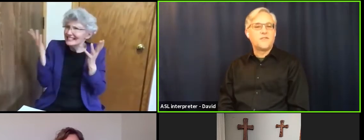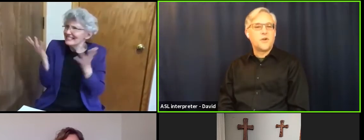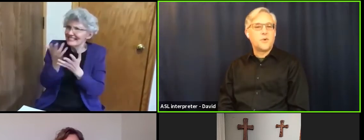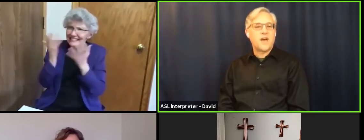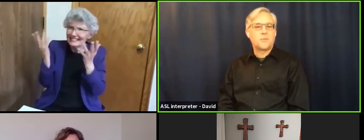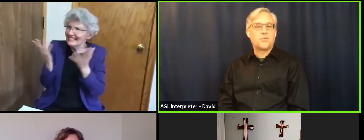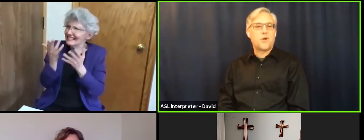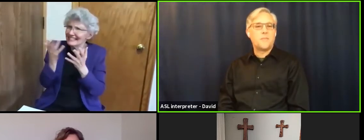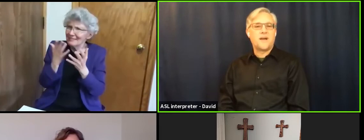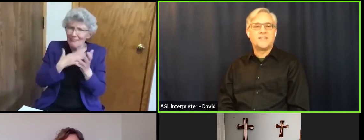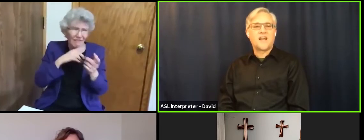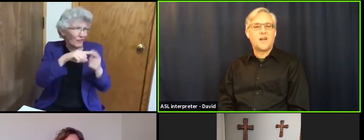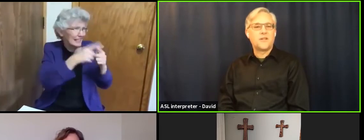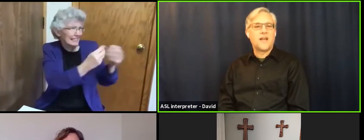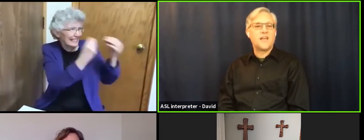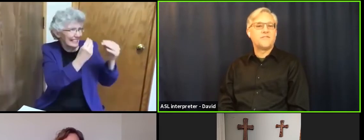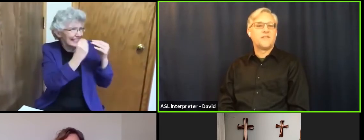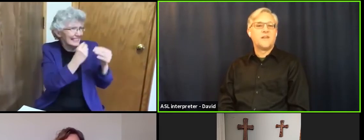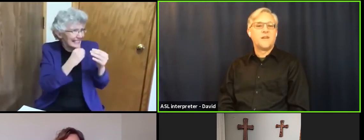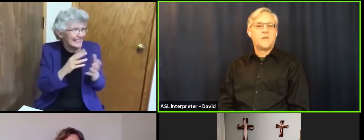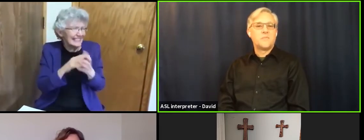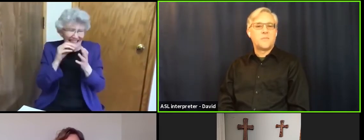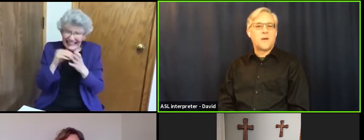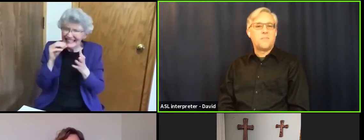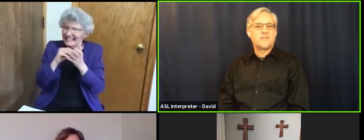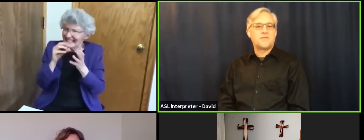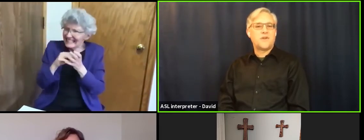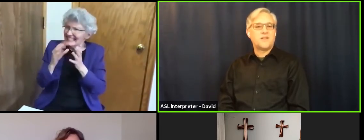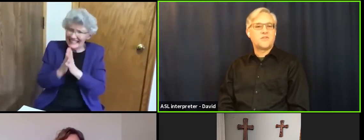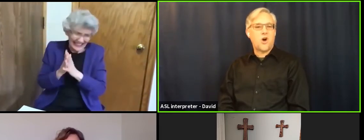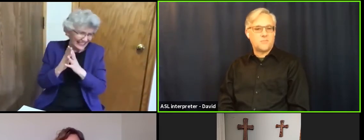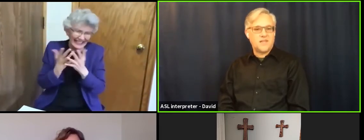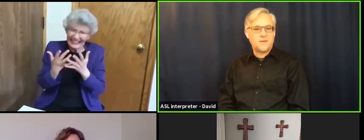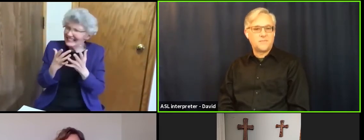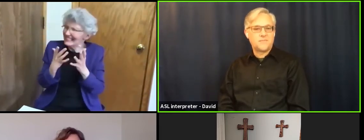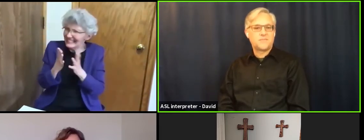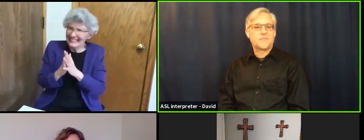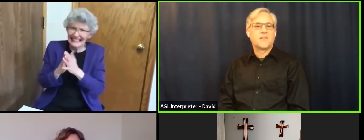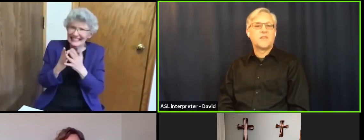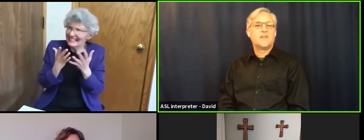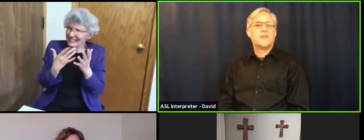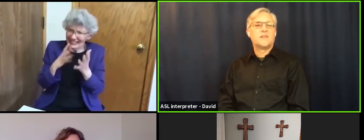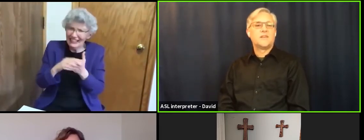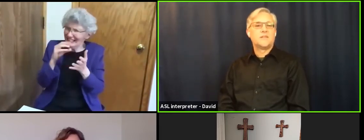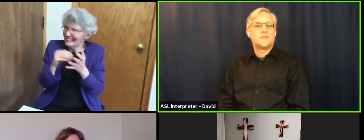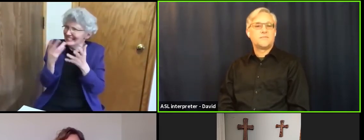I've never known how to pray my entire life, but my best friend taught me."